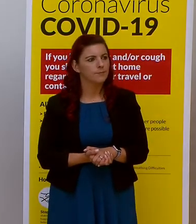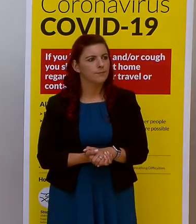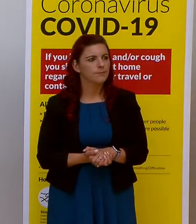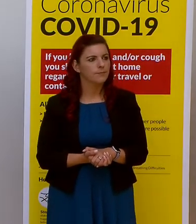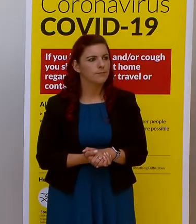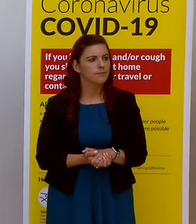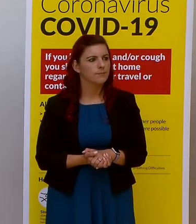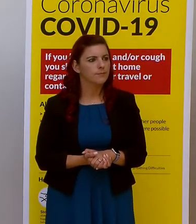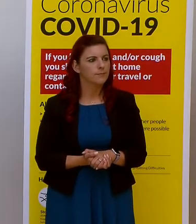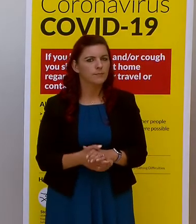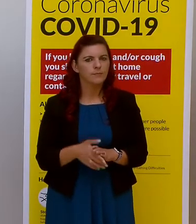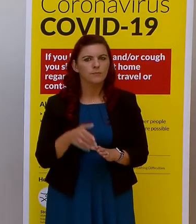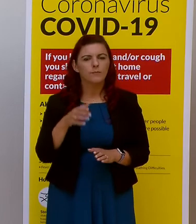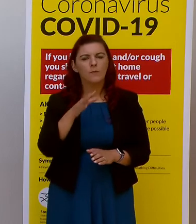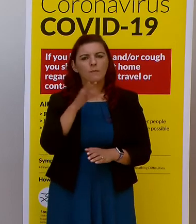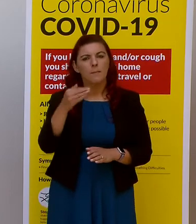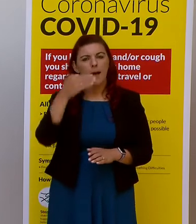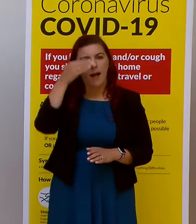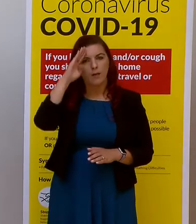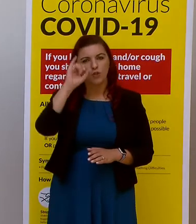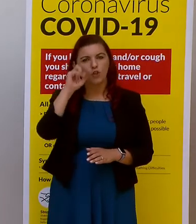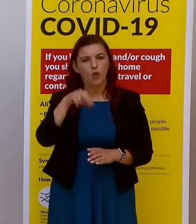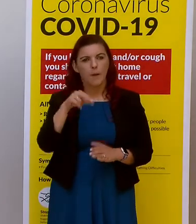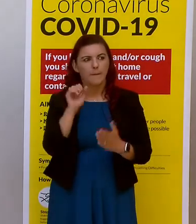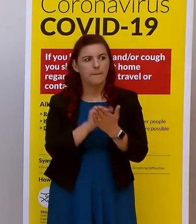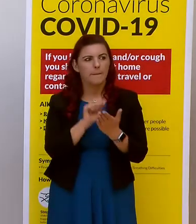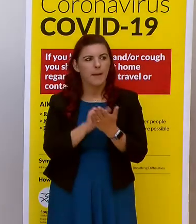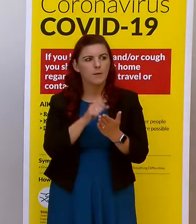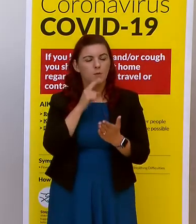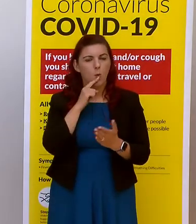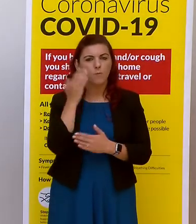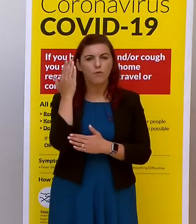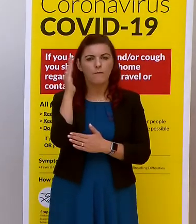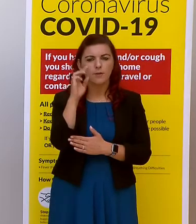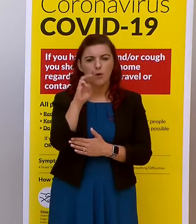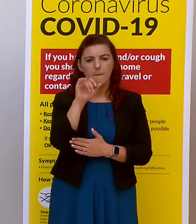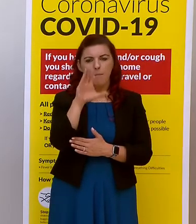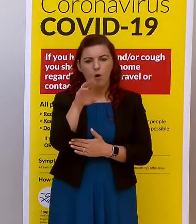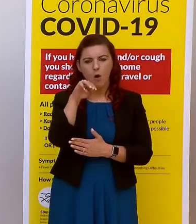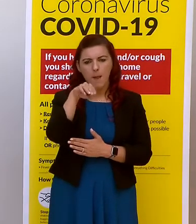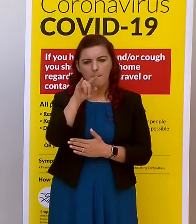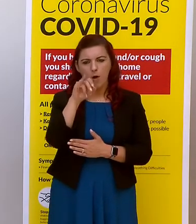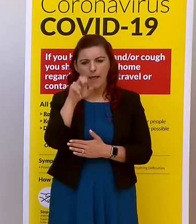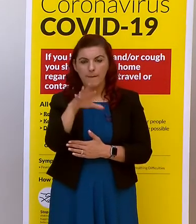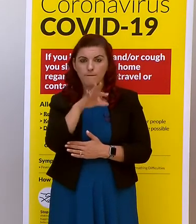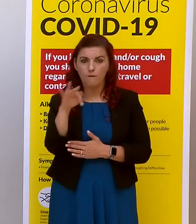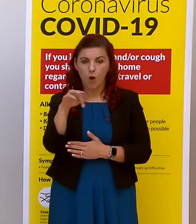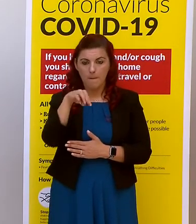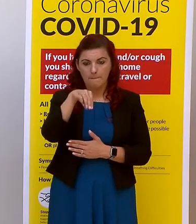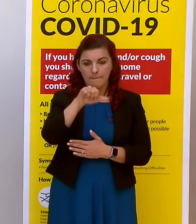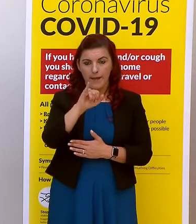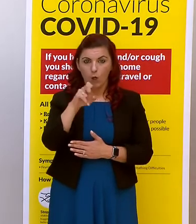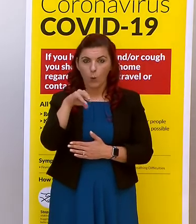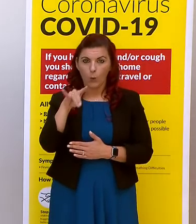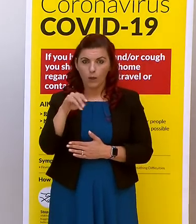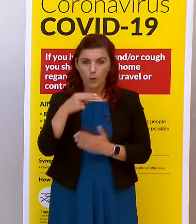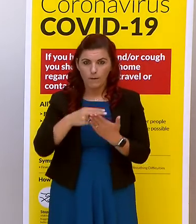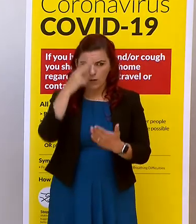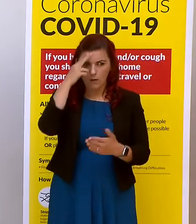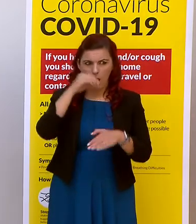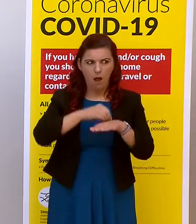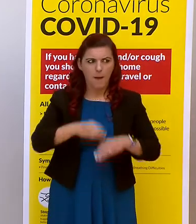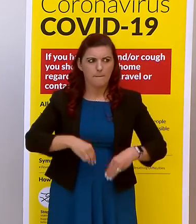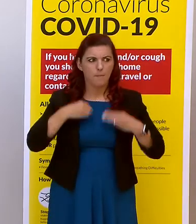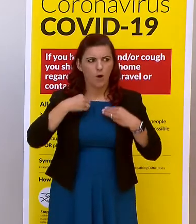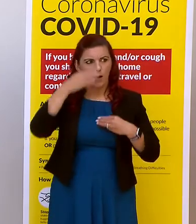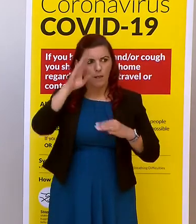Owen Conlon from the Irish Sun. Professor Paul Moyna from Maynooth University was on Morning Ireland this morning, and he said that he